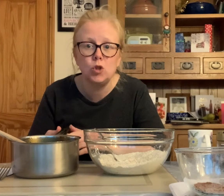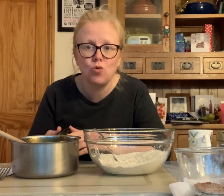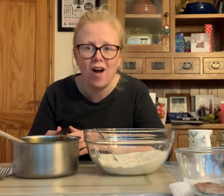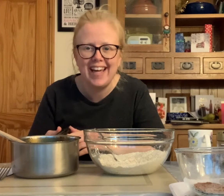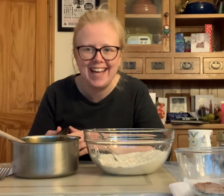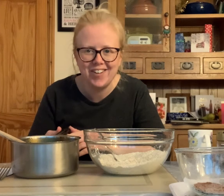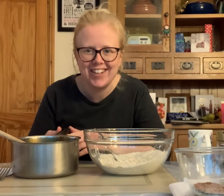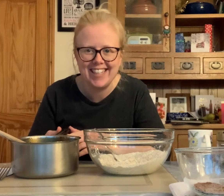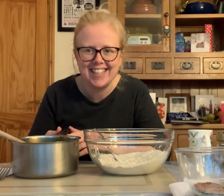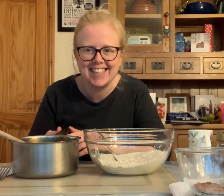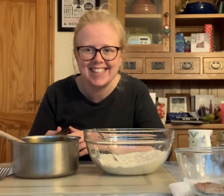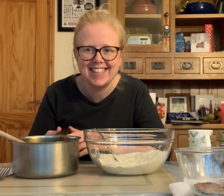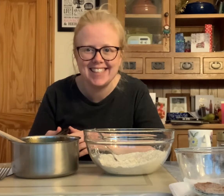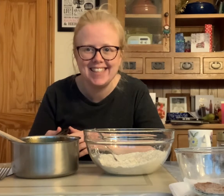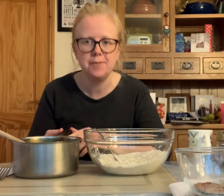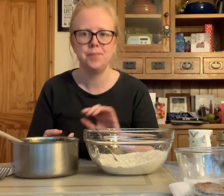dry ingredients.